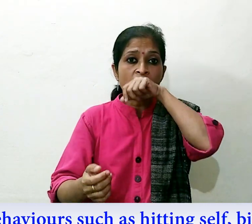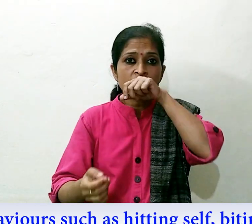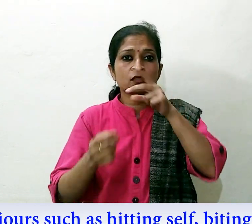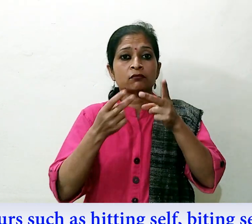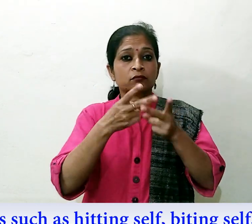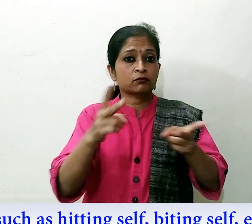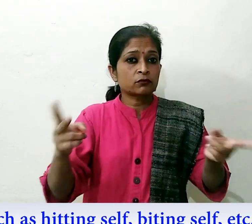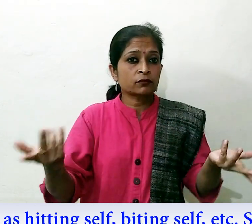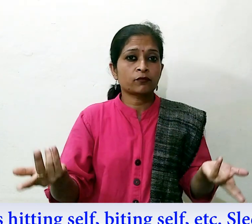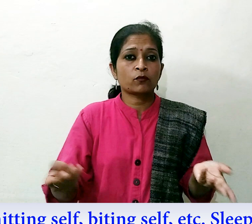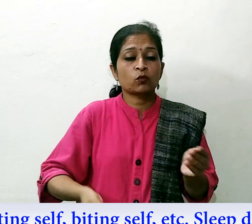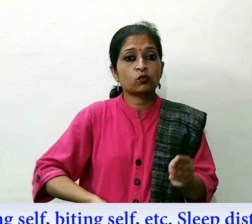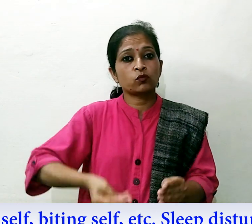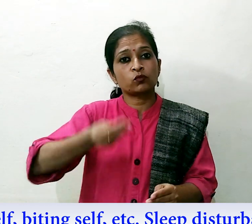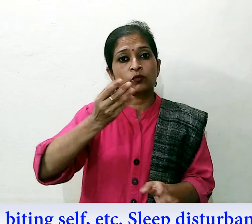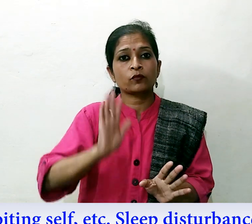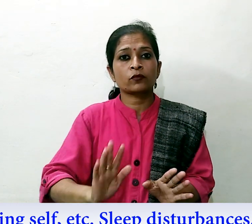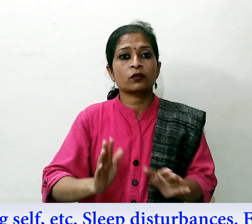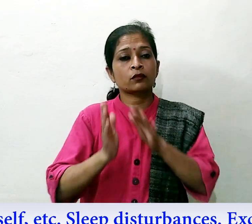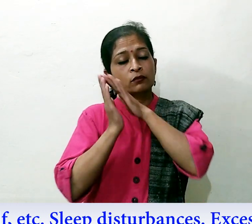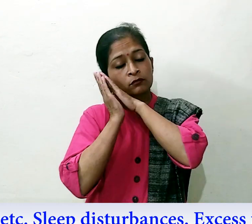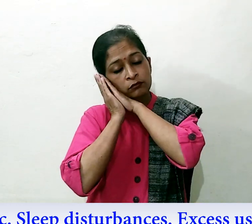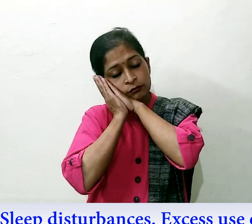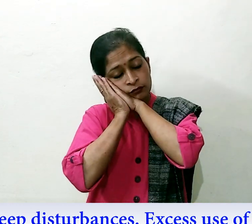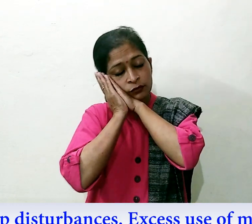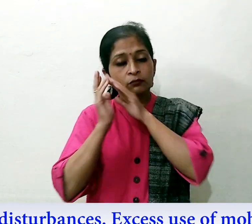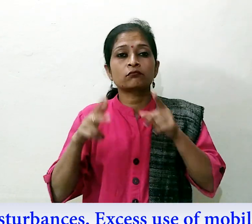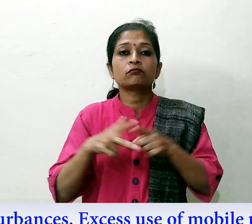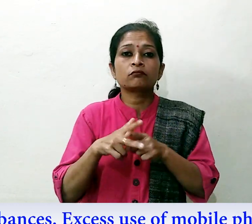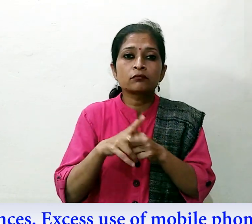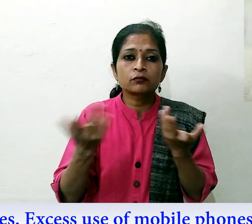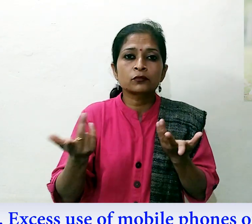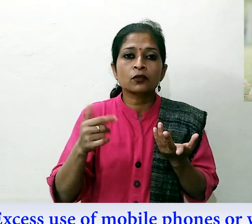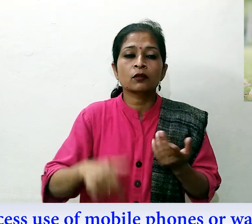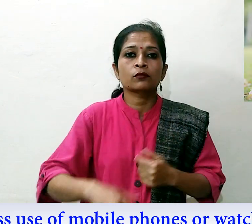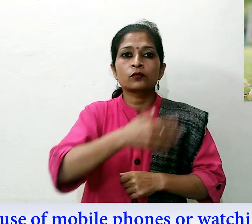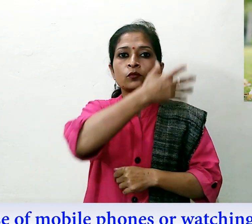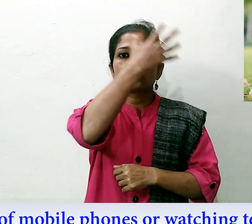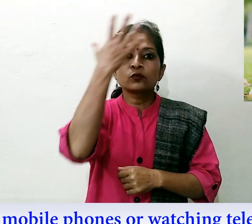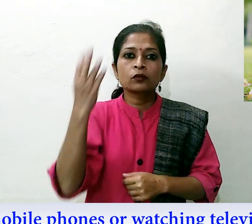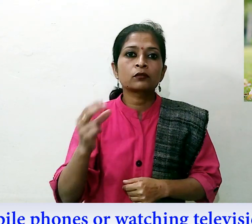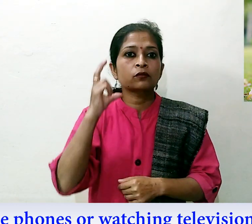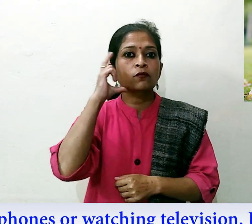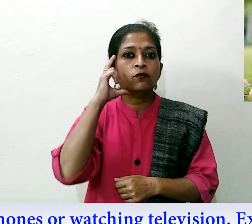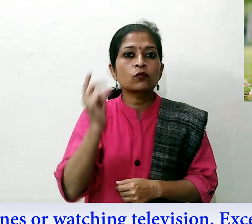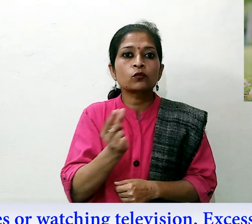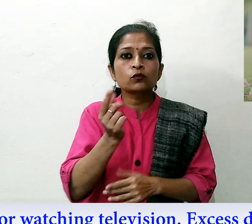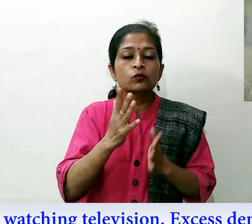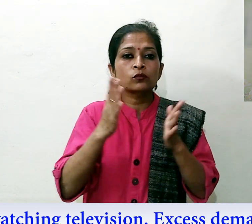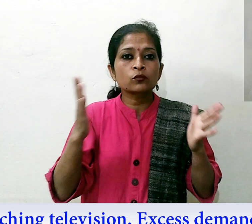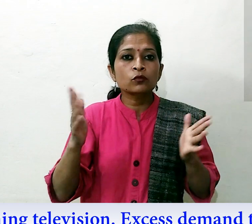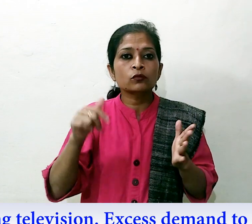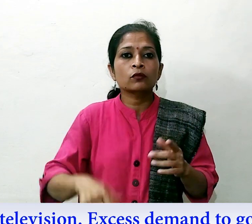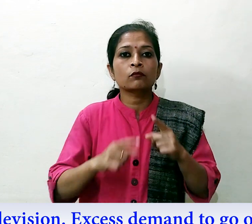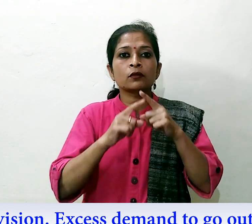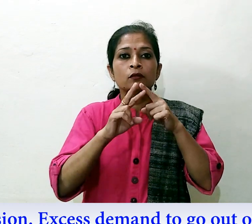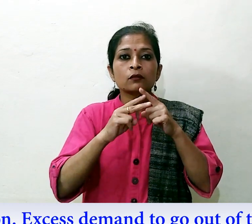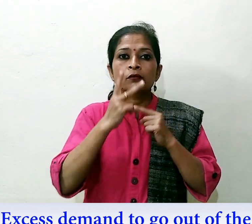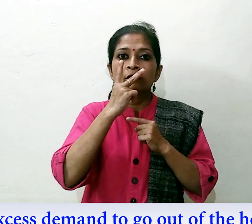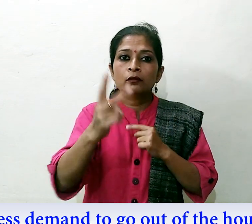etc., sleep disturbances, excess use of mobile phones or watching television, excess demand to go out of